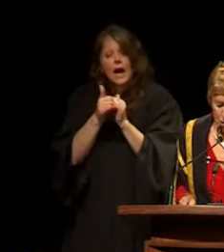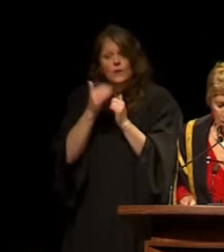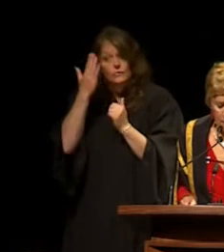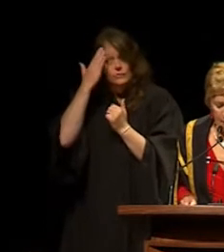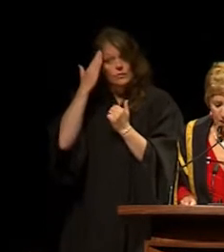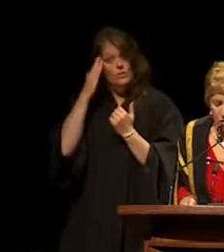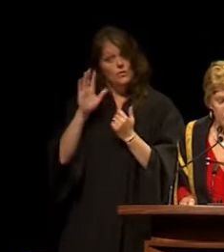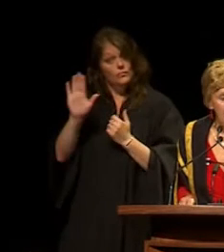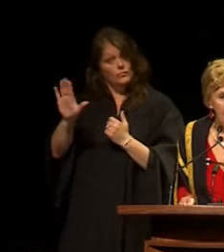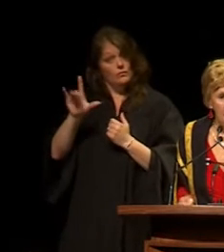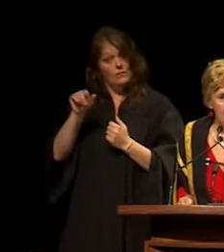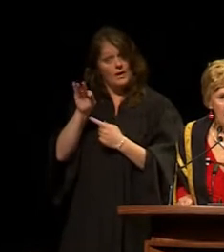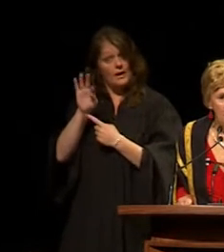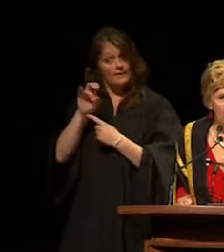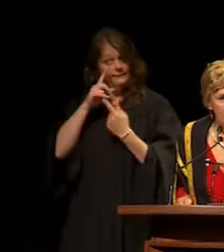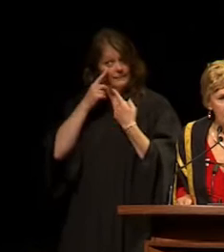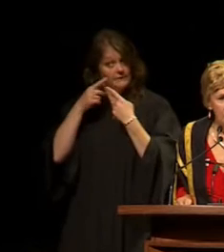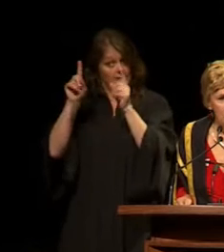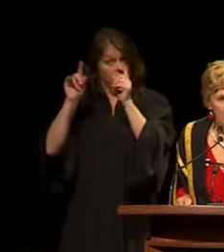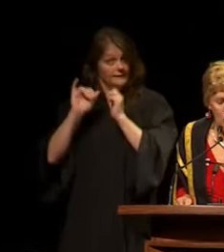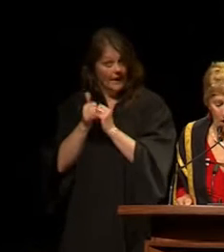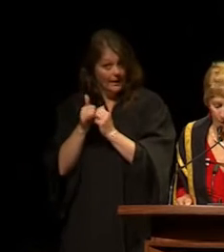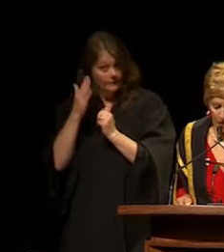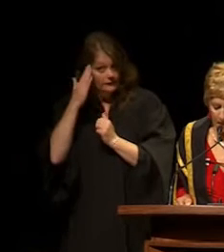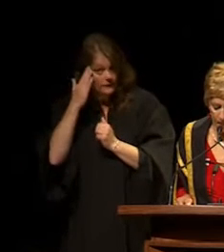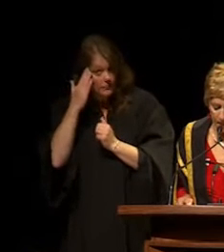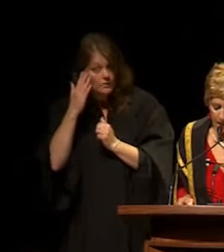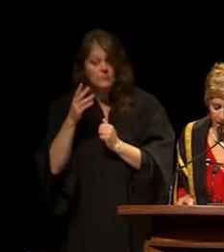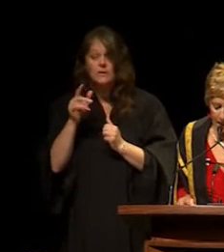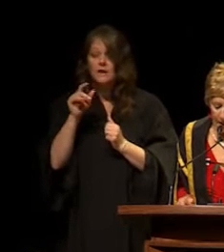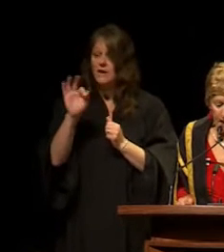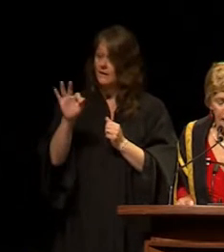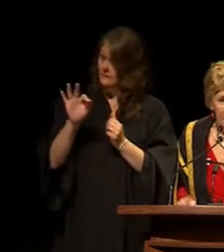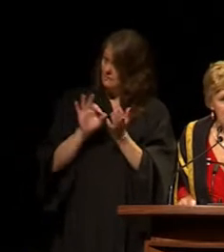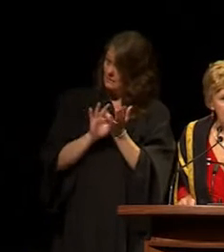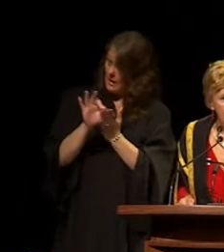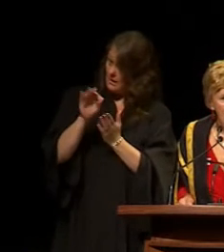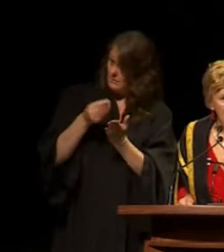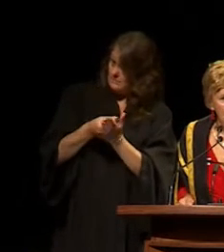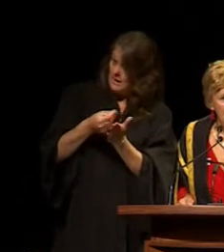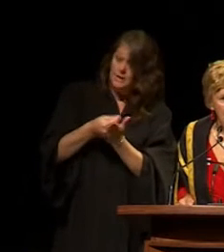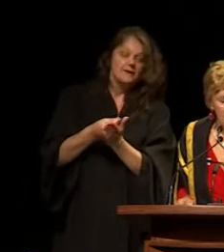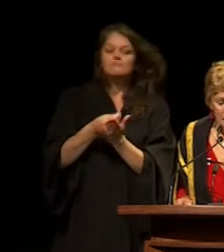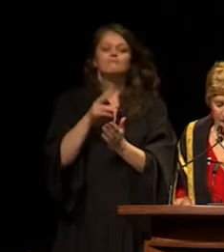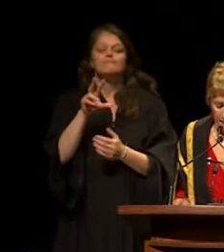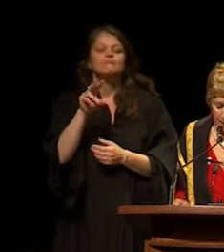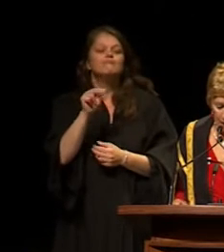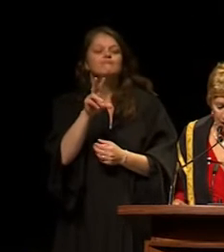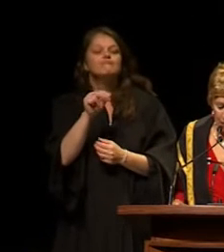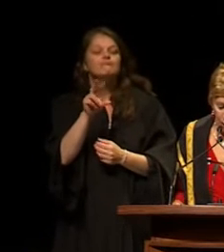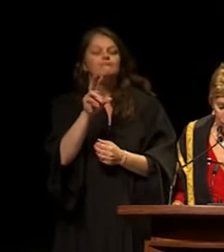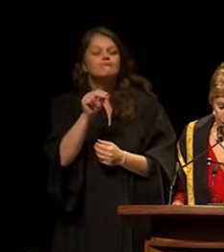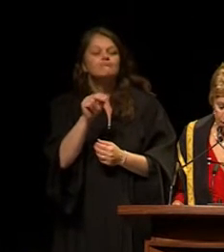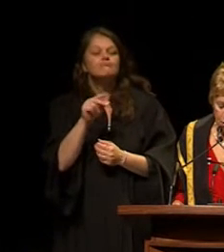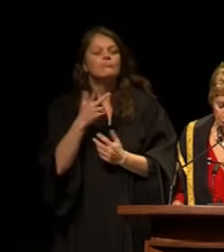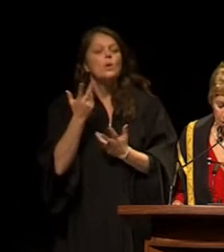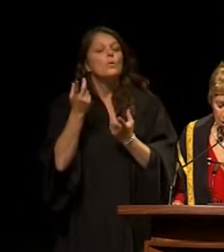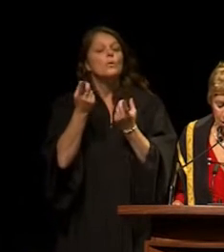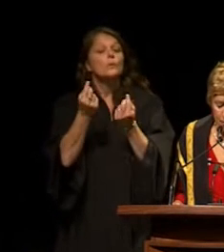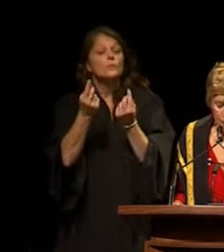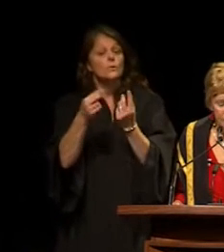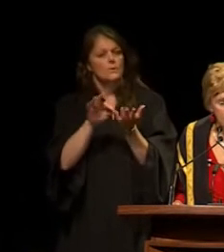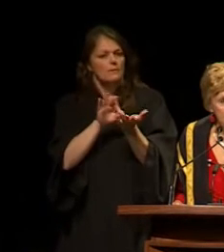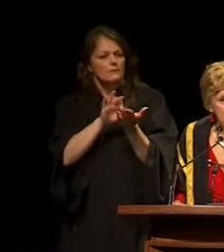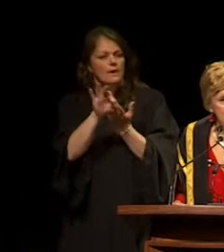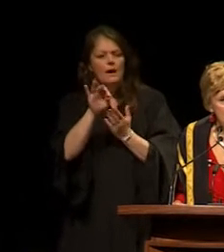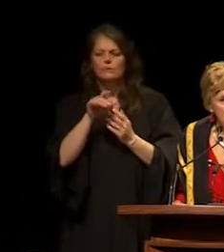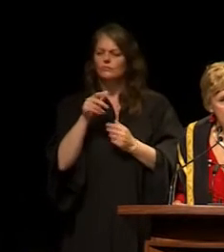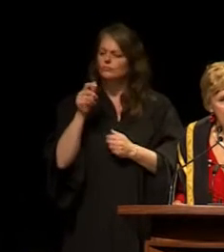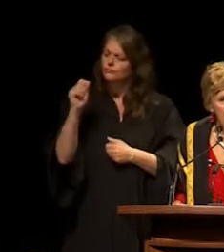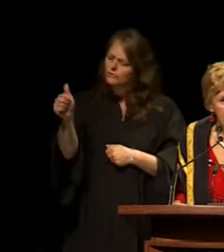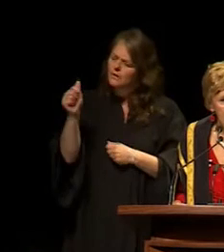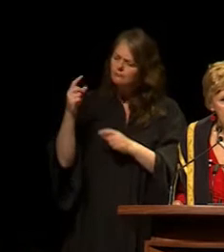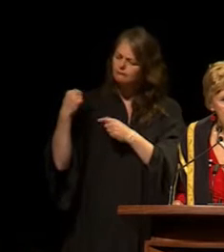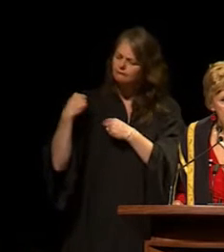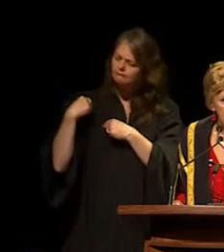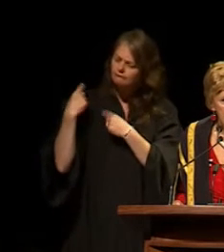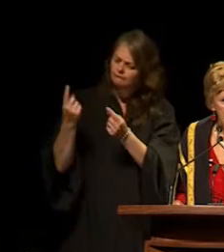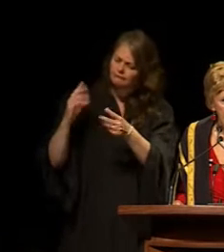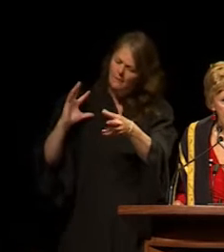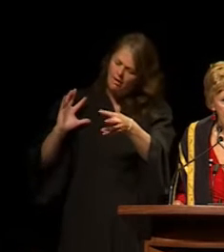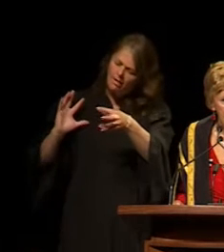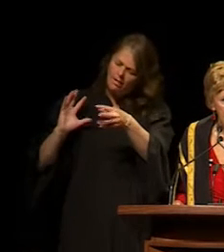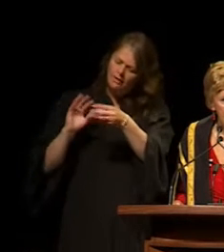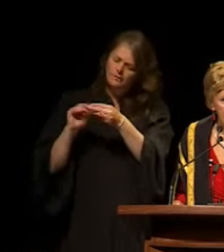is not measured by the amount of wealth you acquire. It's evaluated according to the contributions you have made